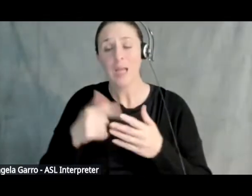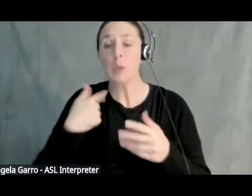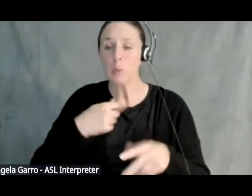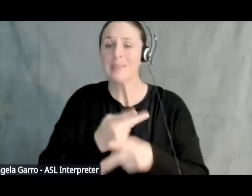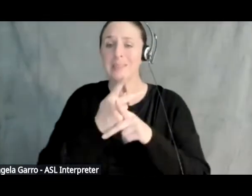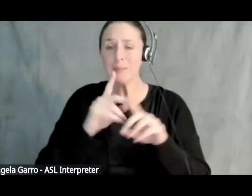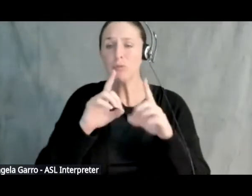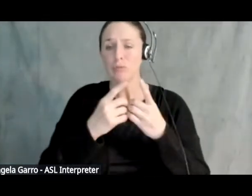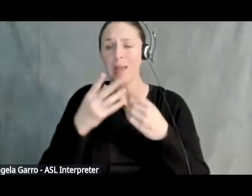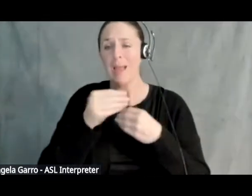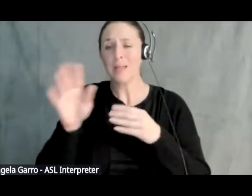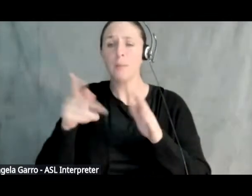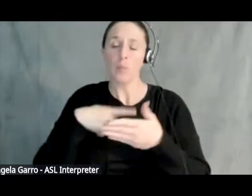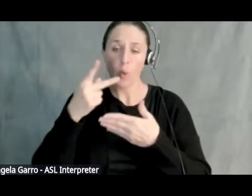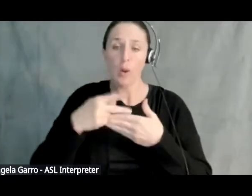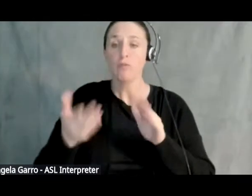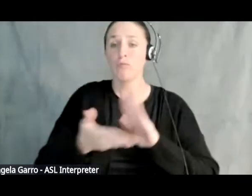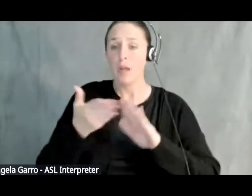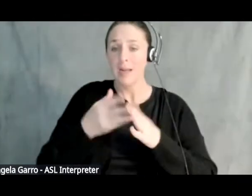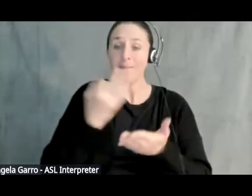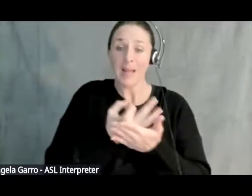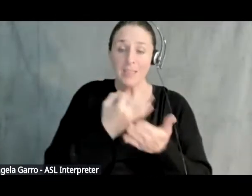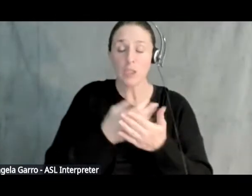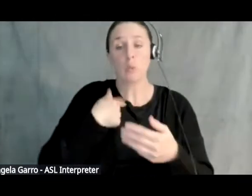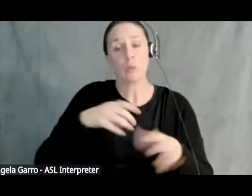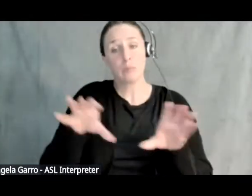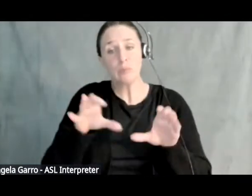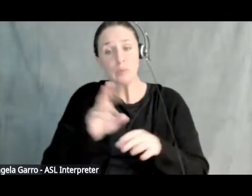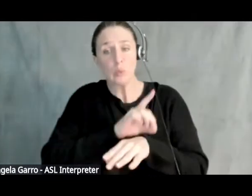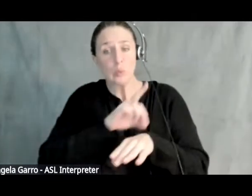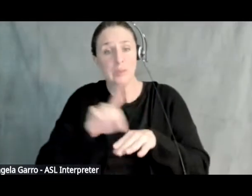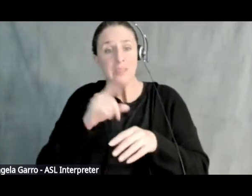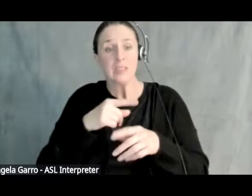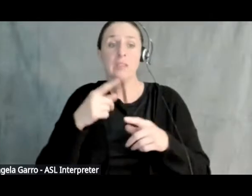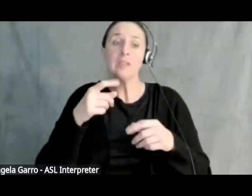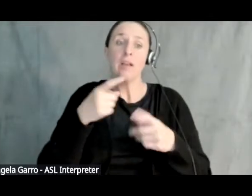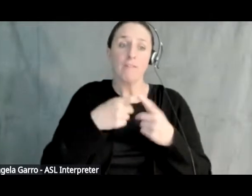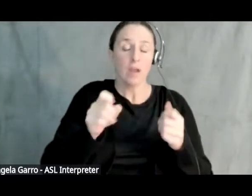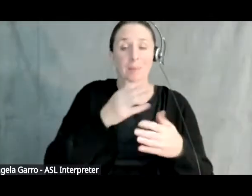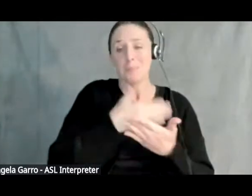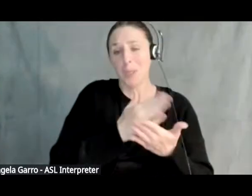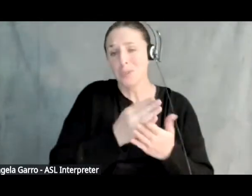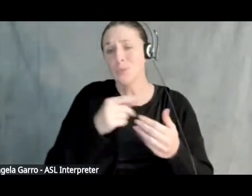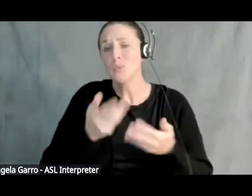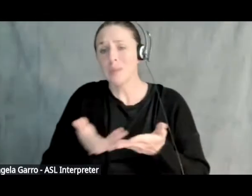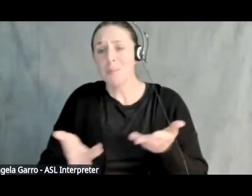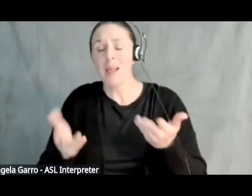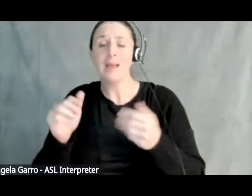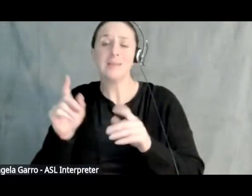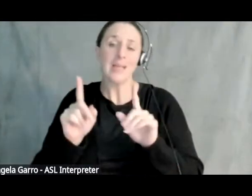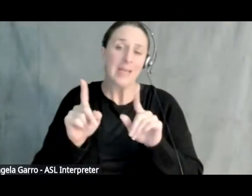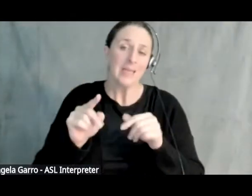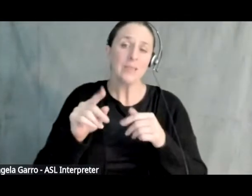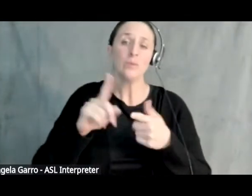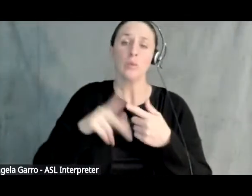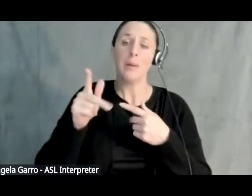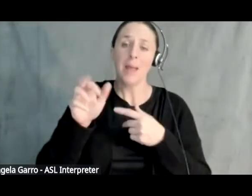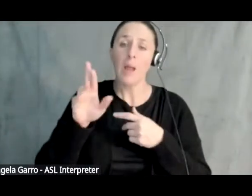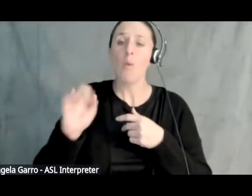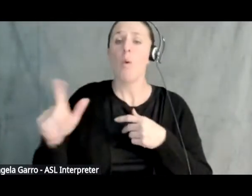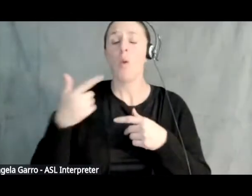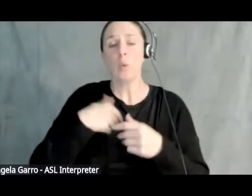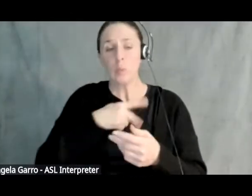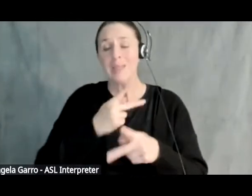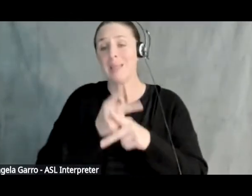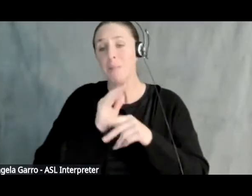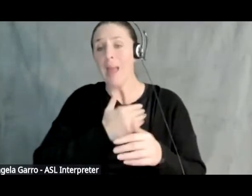and its programs running financially. We perform duties that from budgets to supplies, attendance to payroll. We keep our student